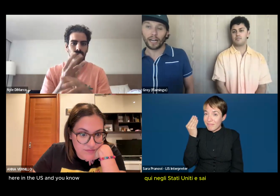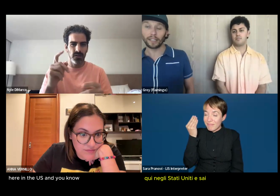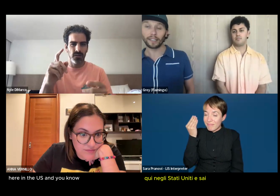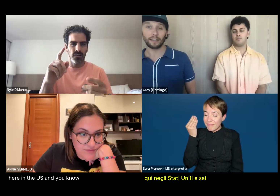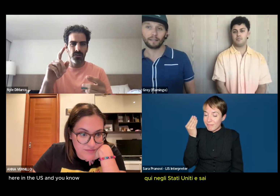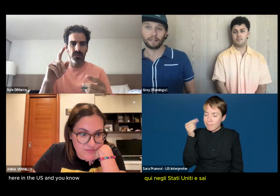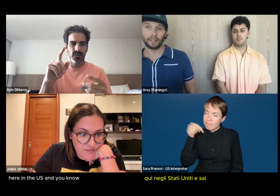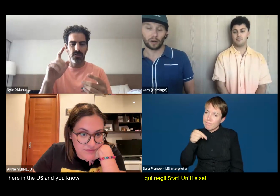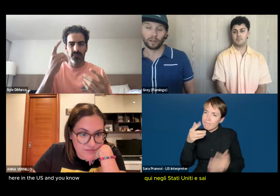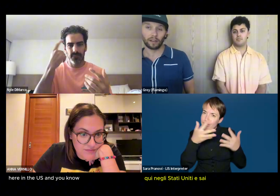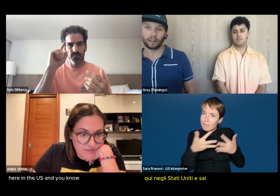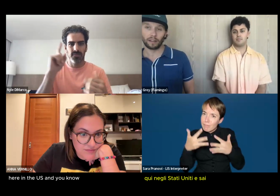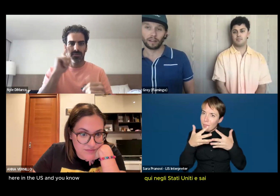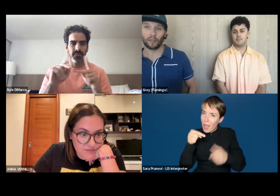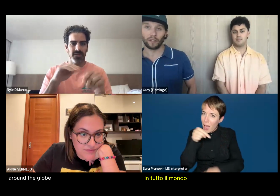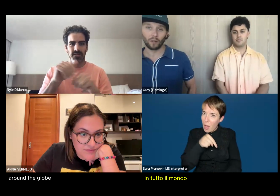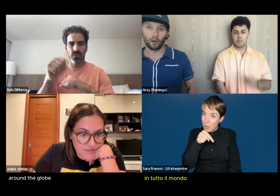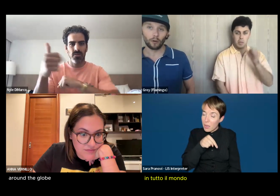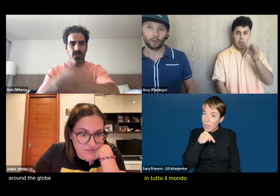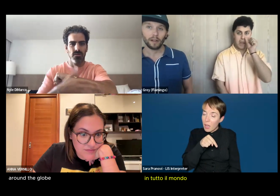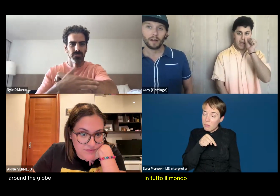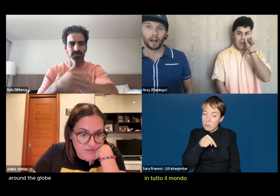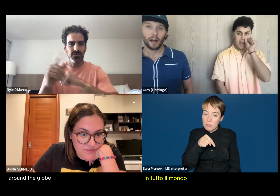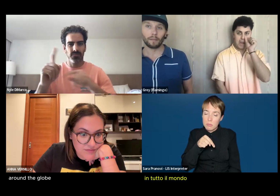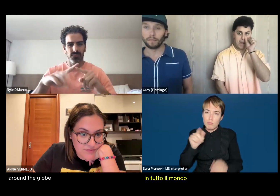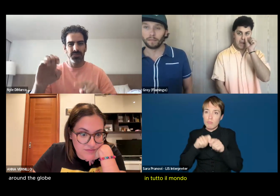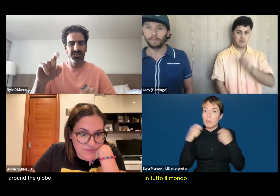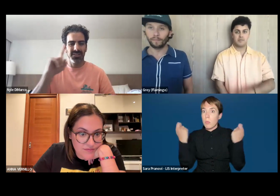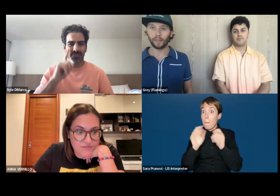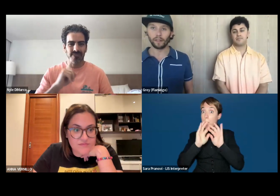here in the US and, you know, around the globe,